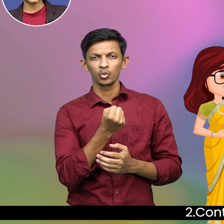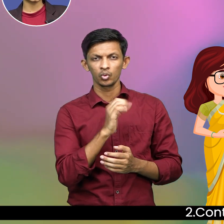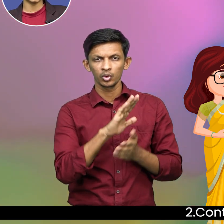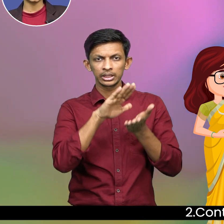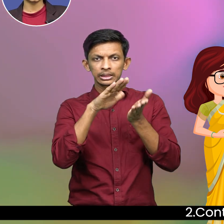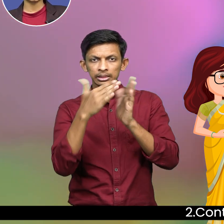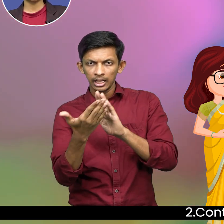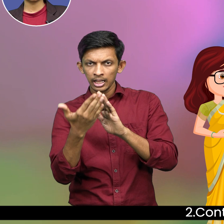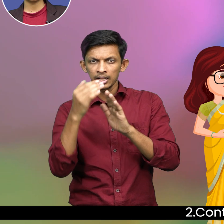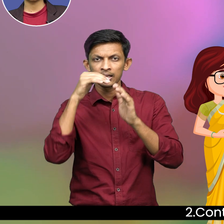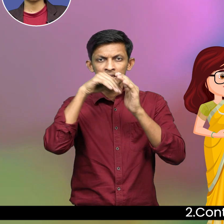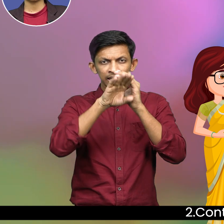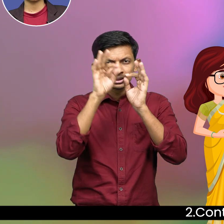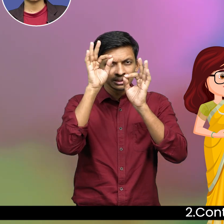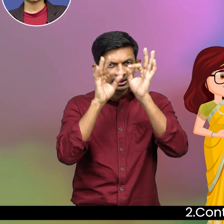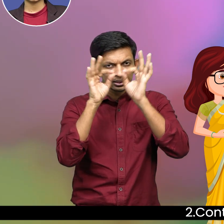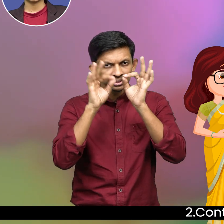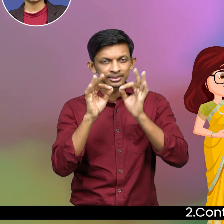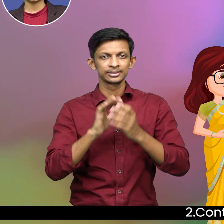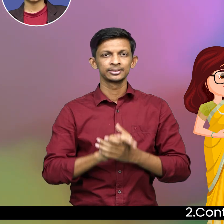contain dead cells,